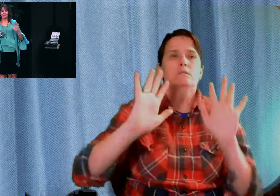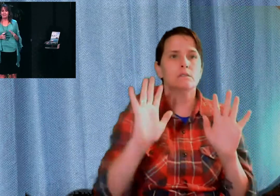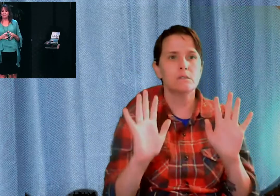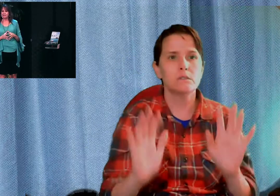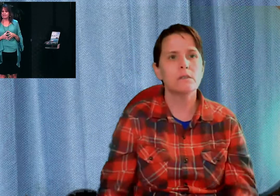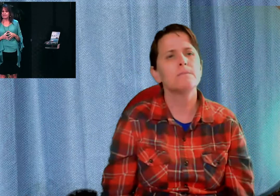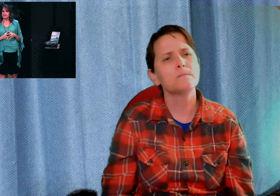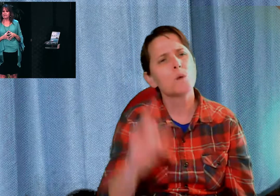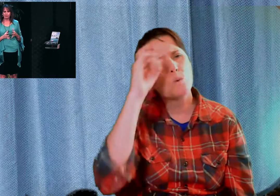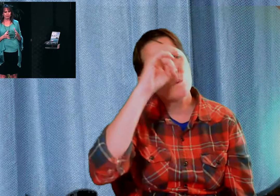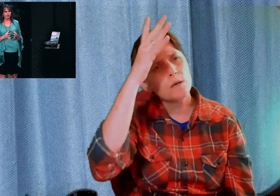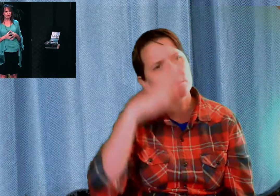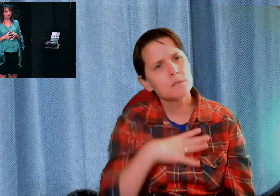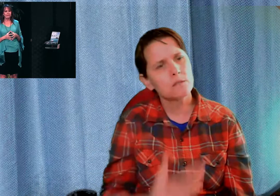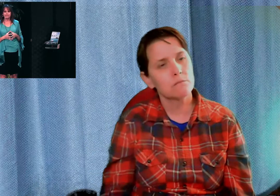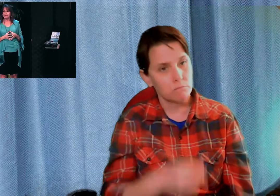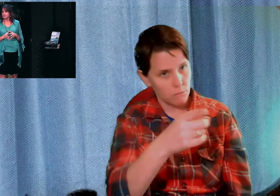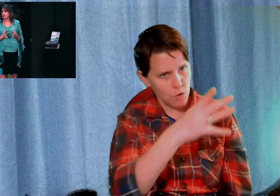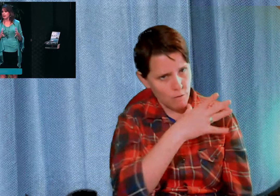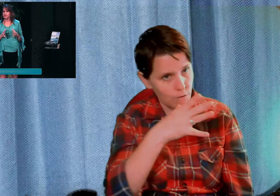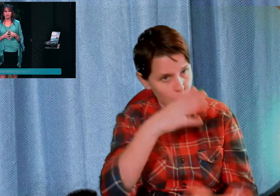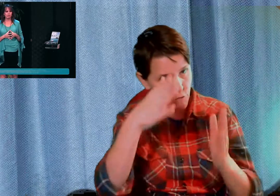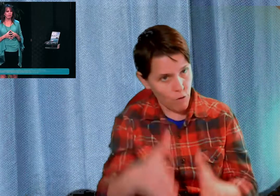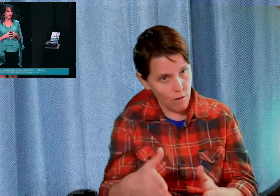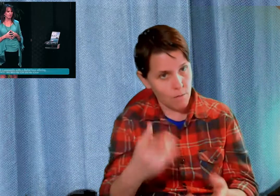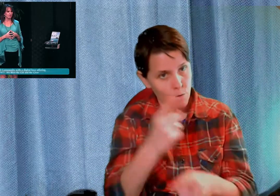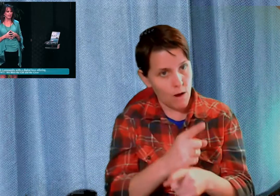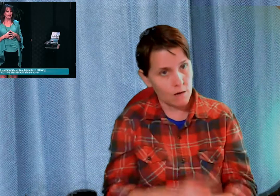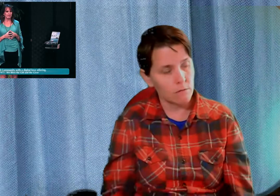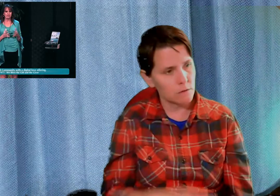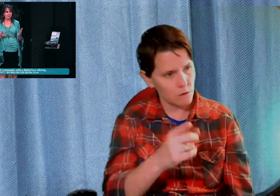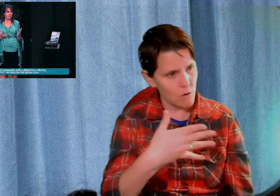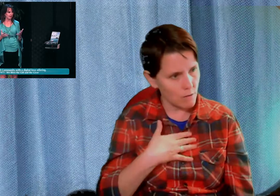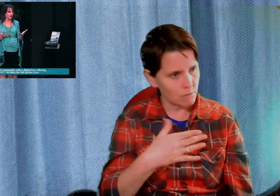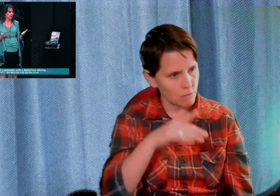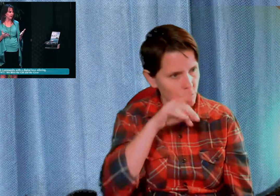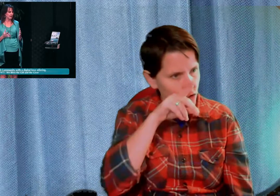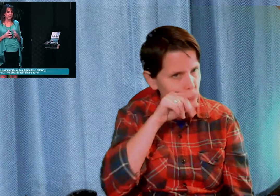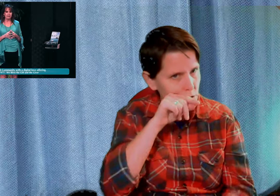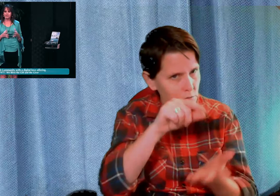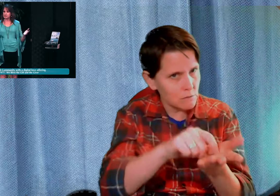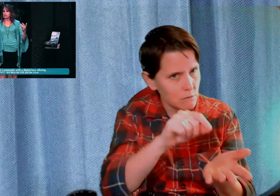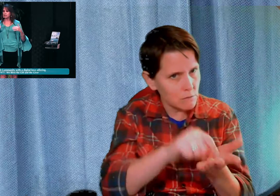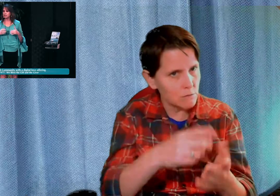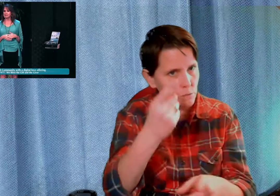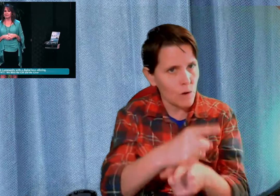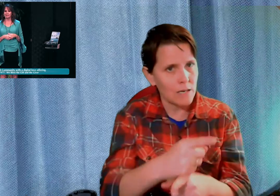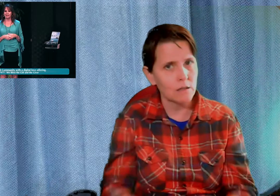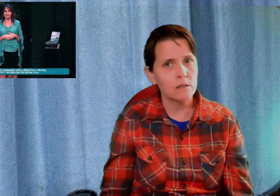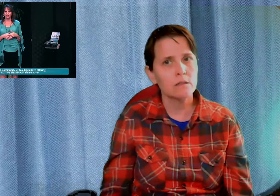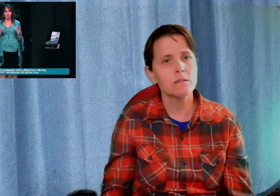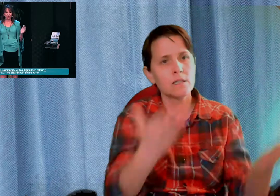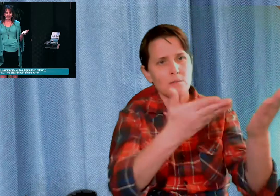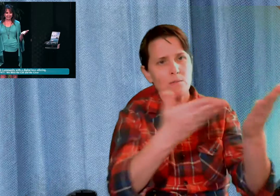And the wise man says, "Well, you're a farmer, right?" He says, "Yeah." He goes, "Well, you have chickens, right?" He goes, "Yeah." He says, "Bring the chickens into